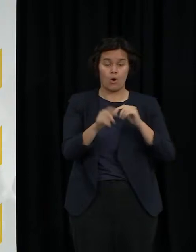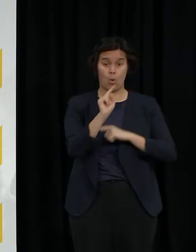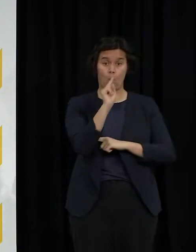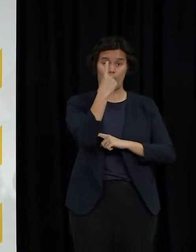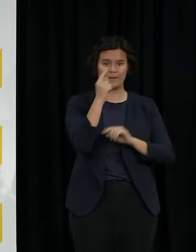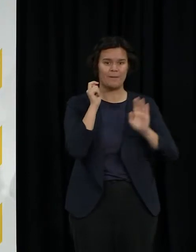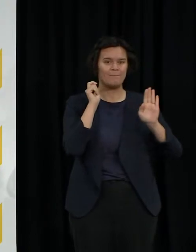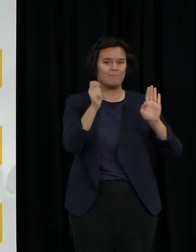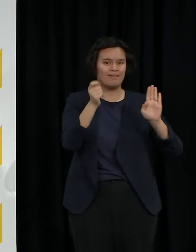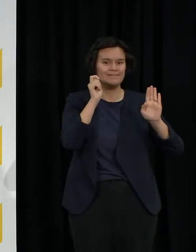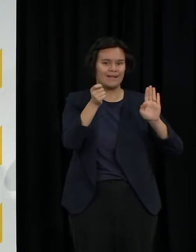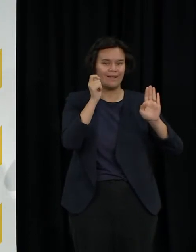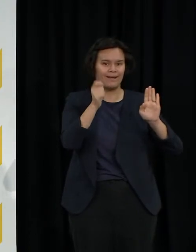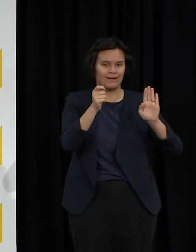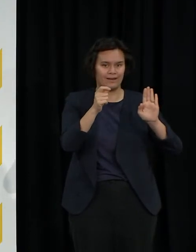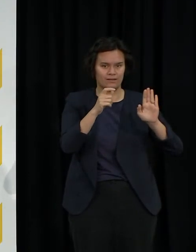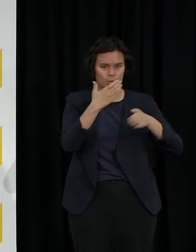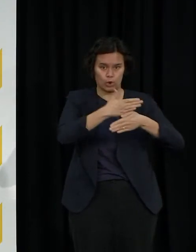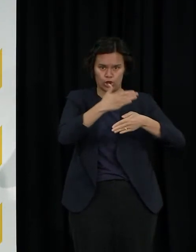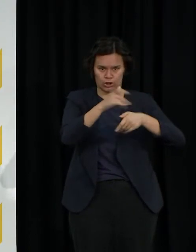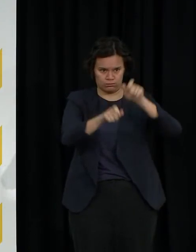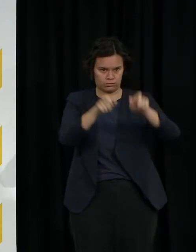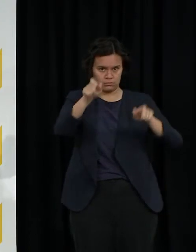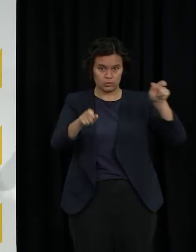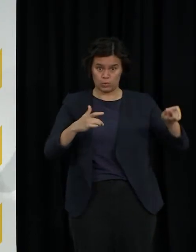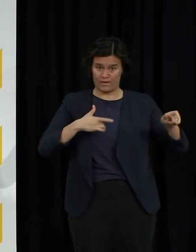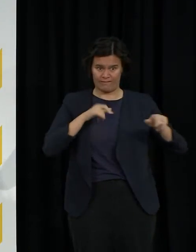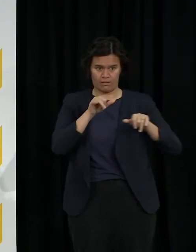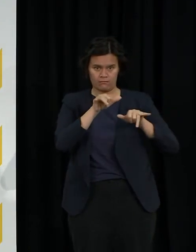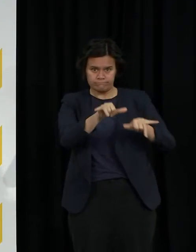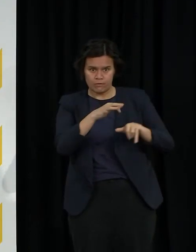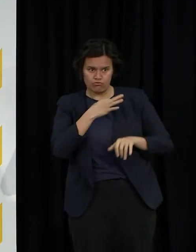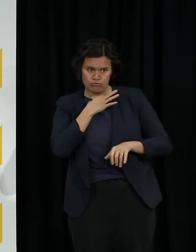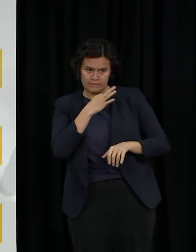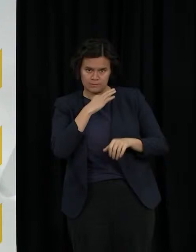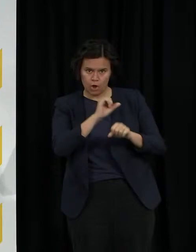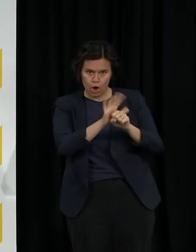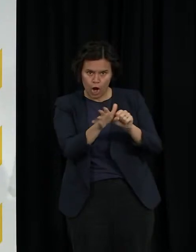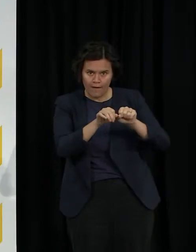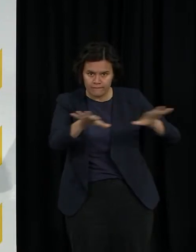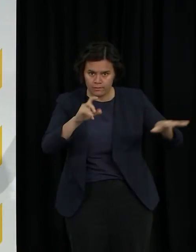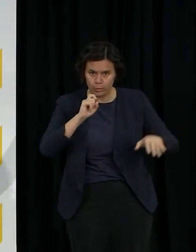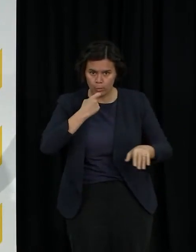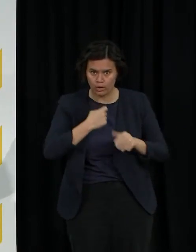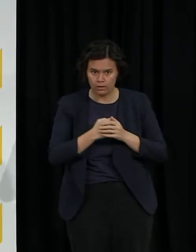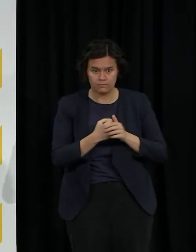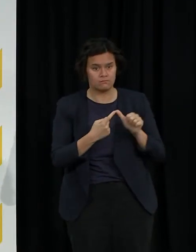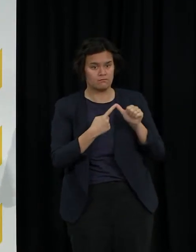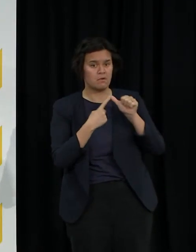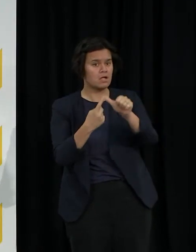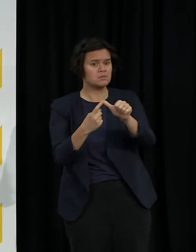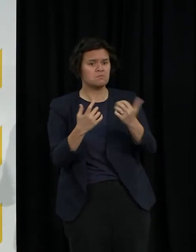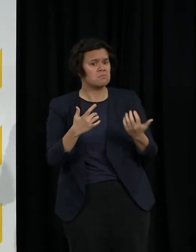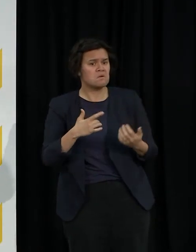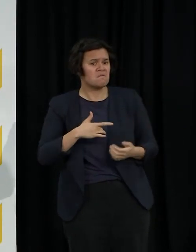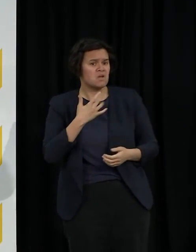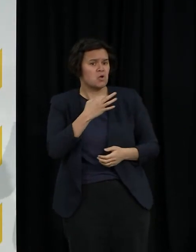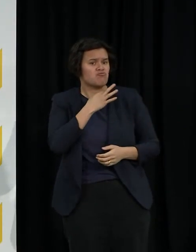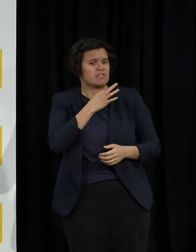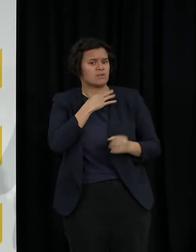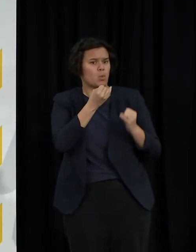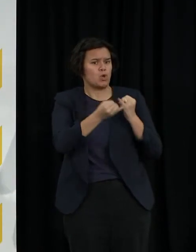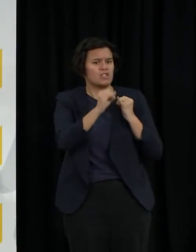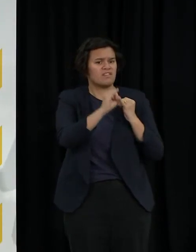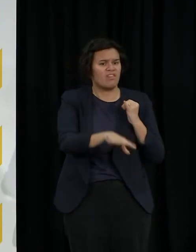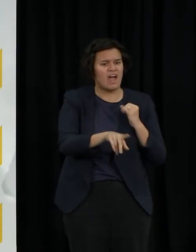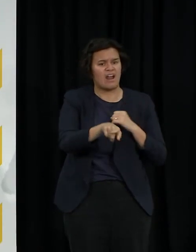Auckland? Not particularly, no more so than any other sector. I've certainly seen reports just before I came down